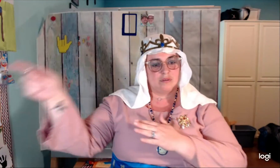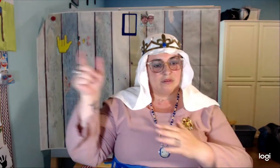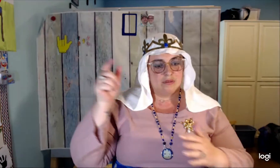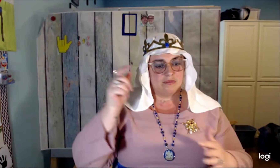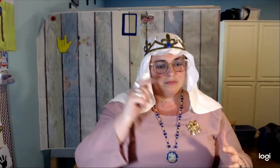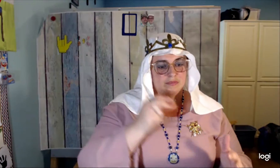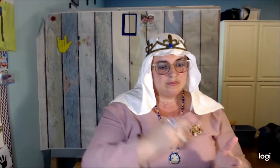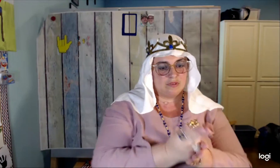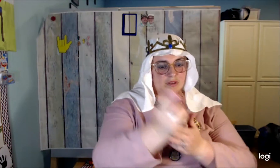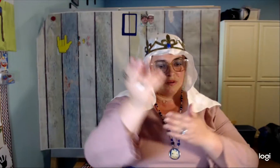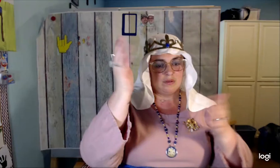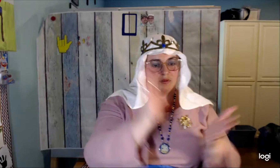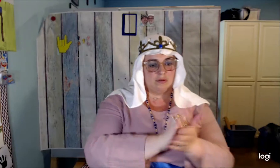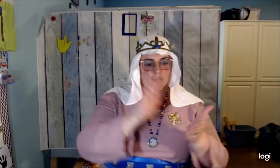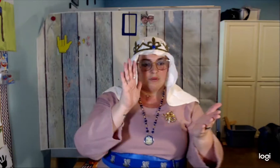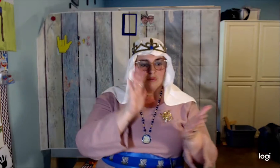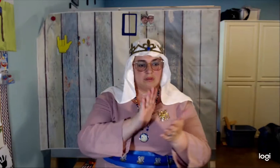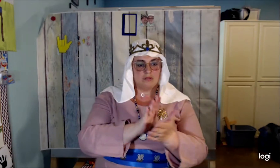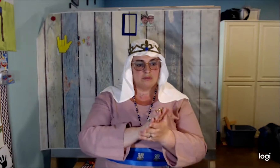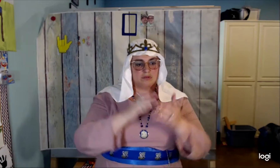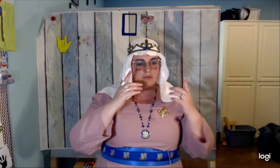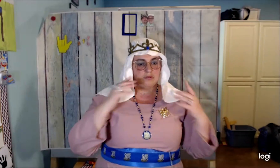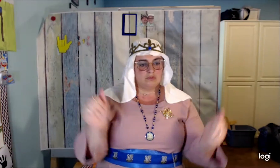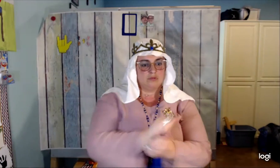and praise. You were going to conquer the